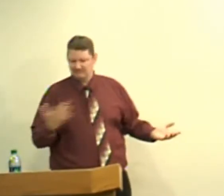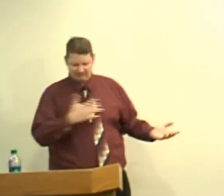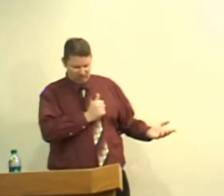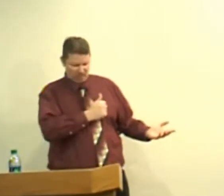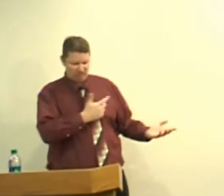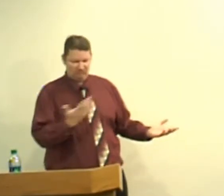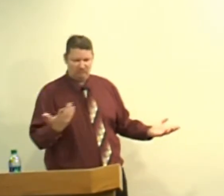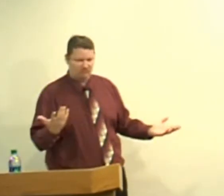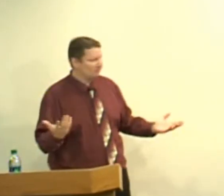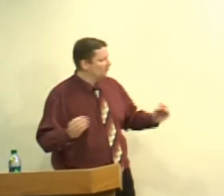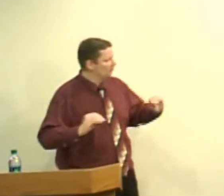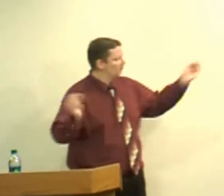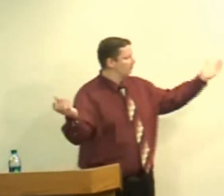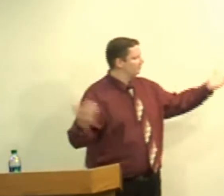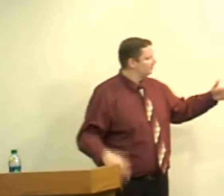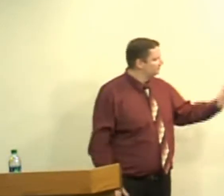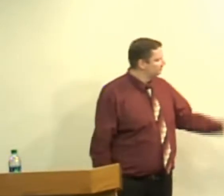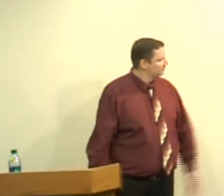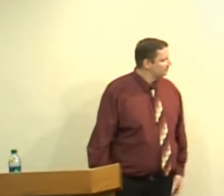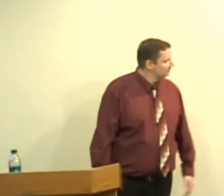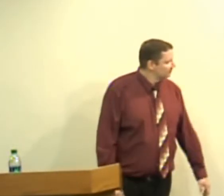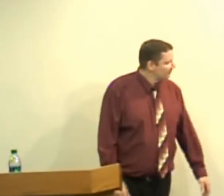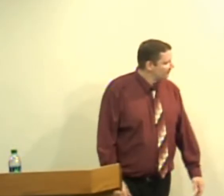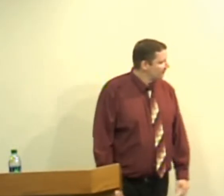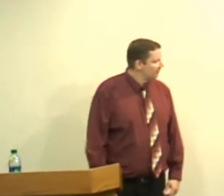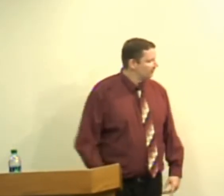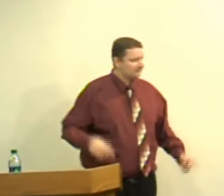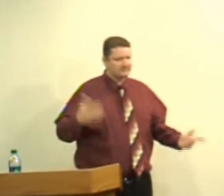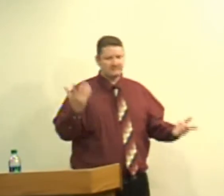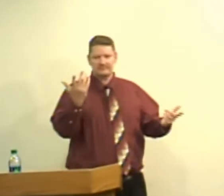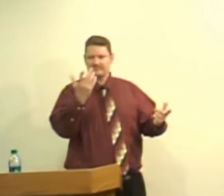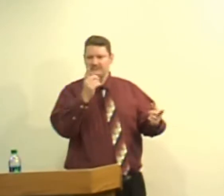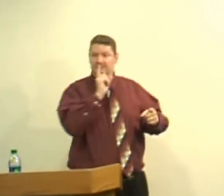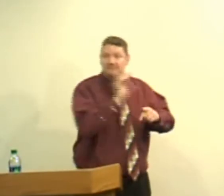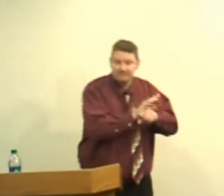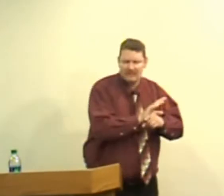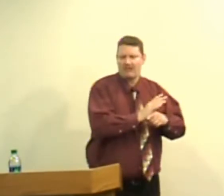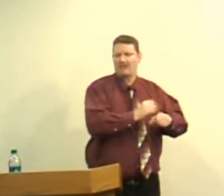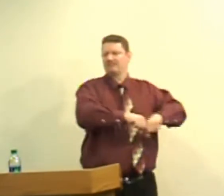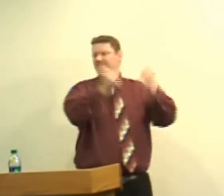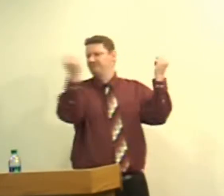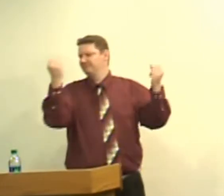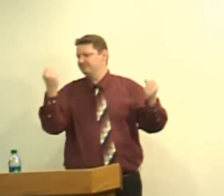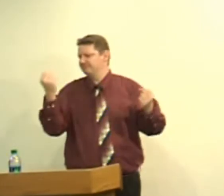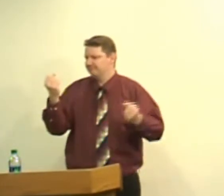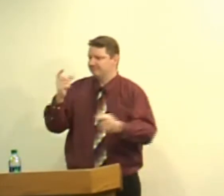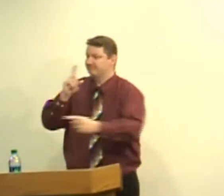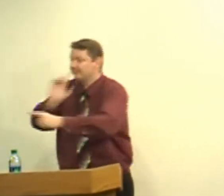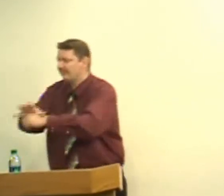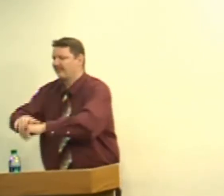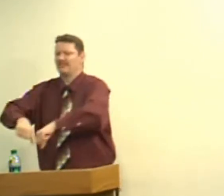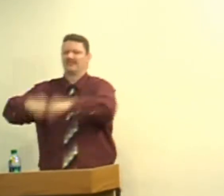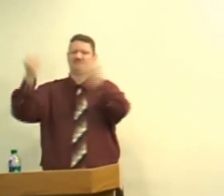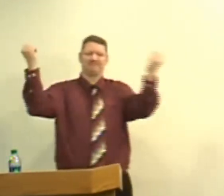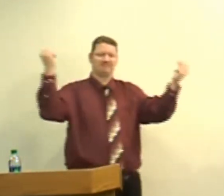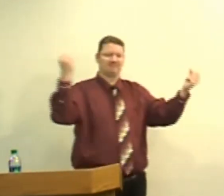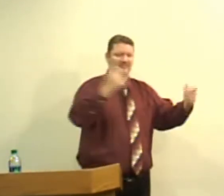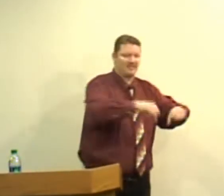People who don't love one another. People who are not, whose hearts are not poured towards each other.